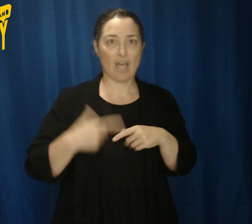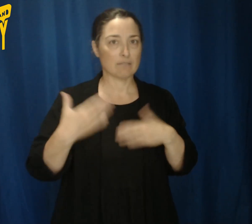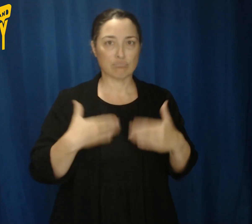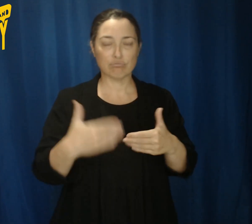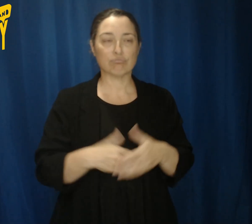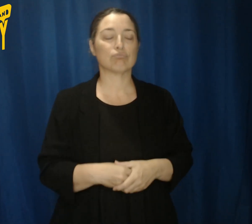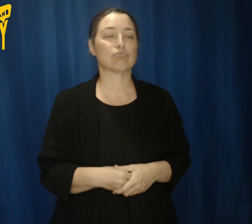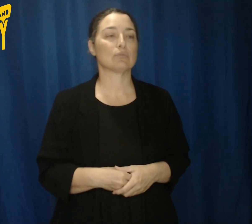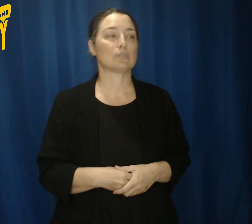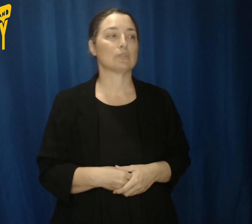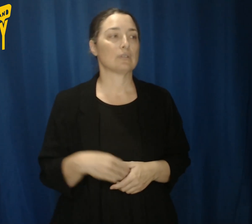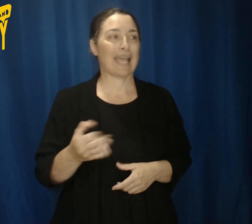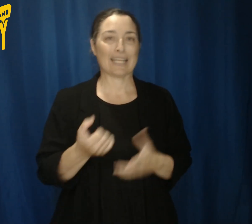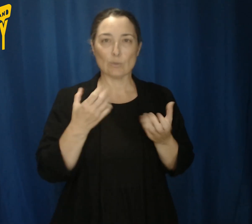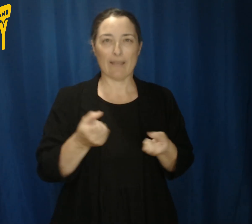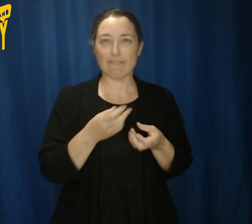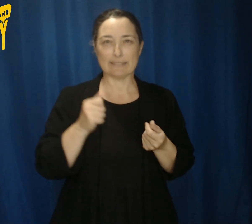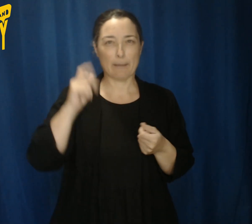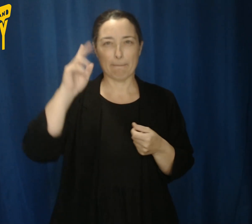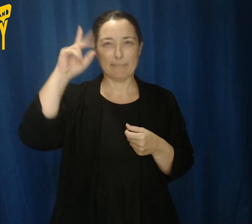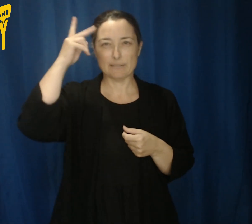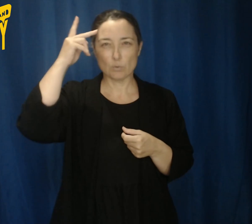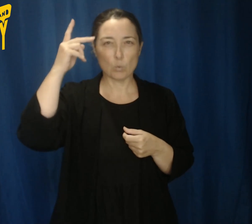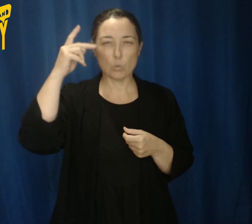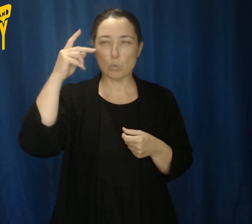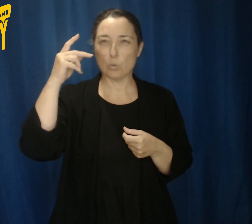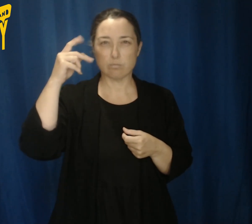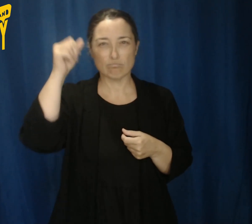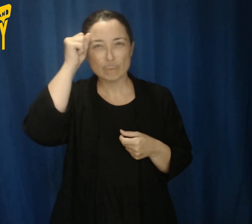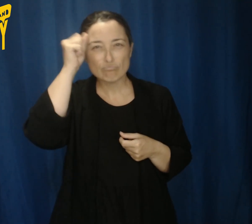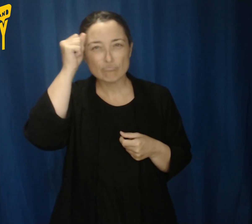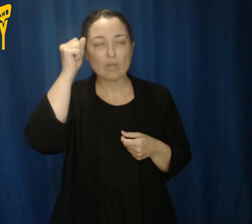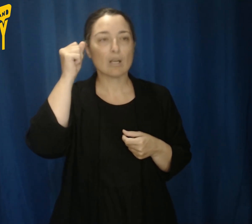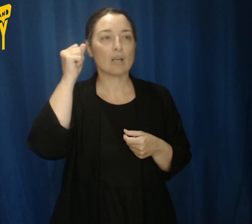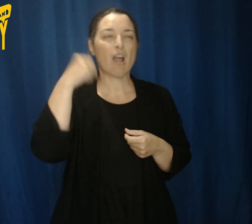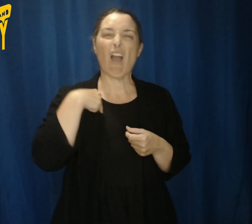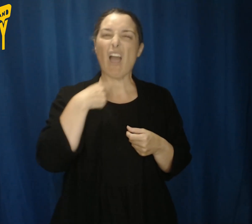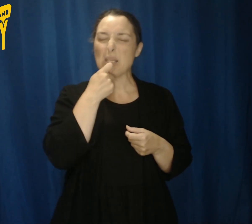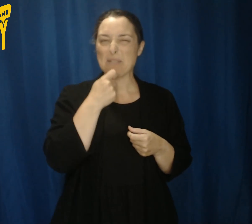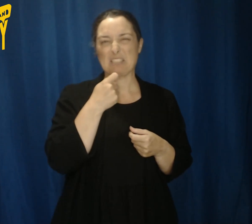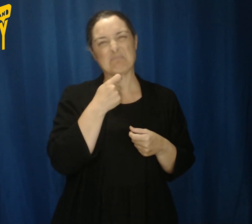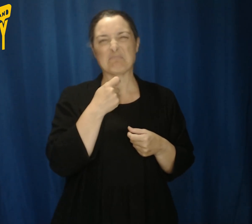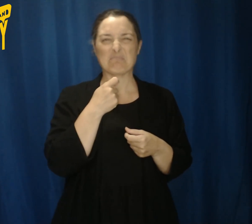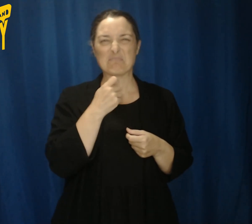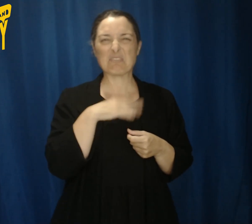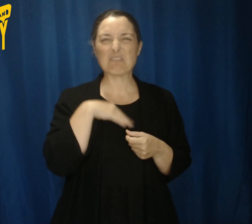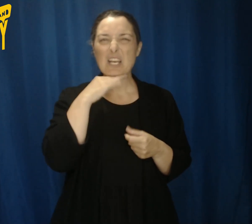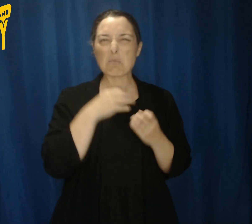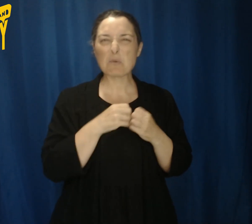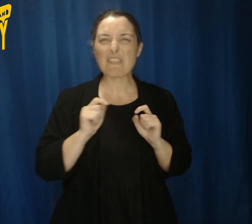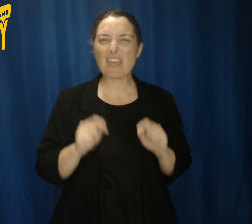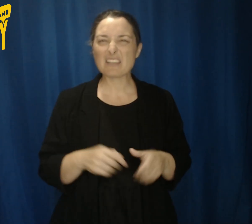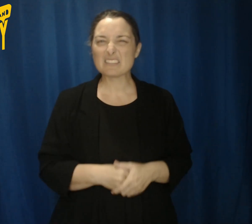your interviewings and your talking and this and that and the other. And I got sick of having that. And I got sick of everything having to have a